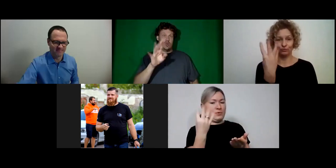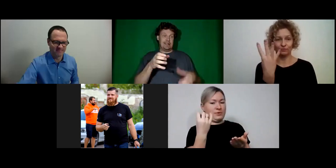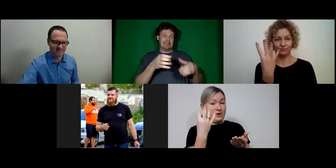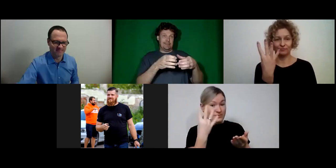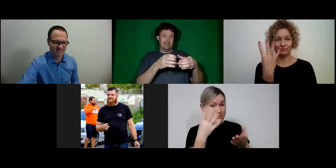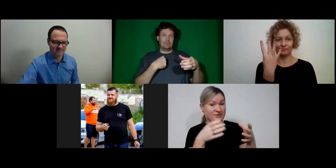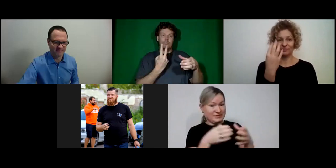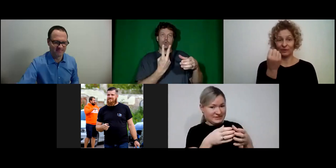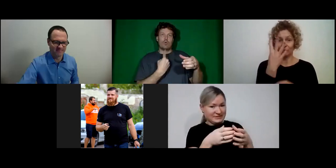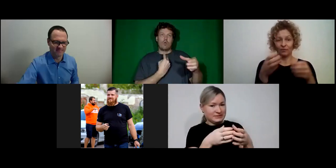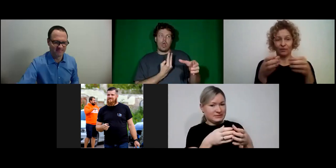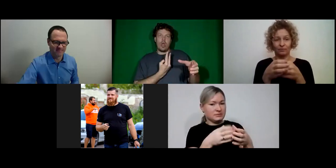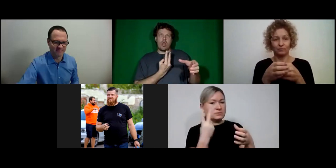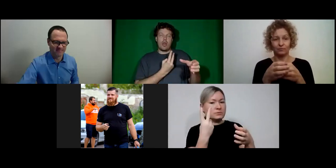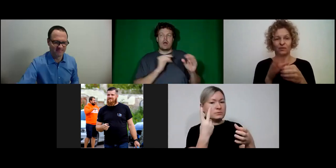14.